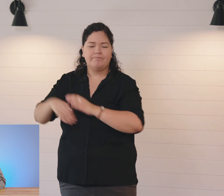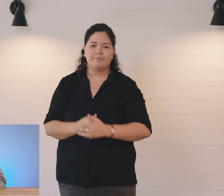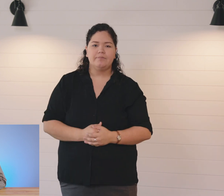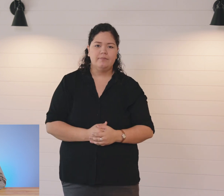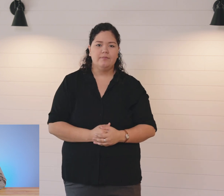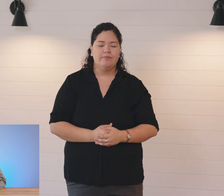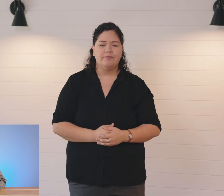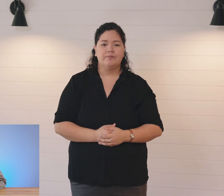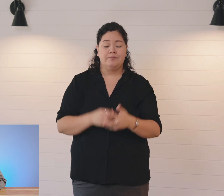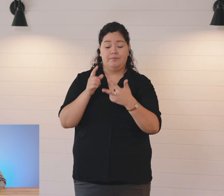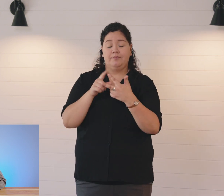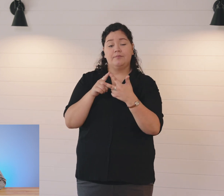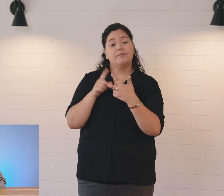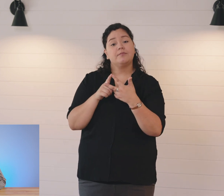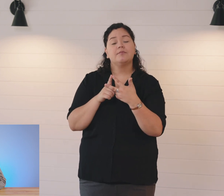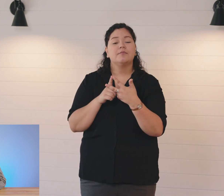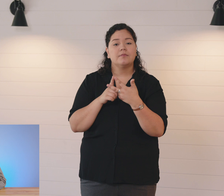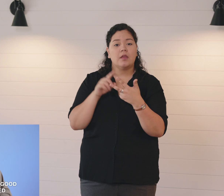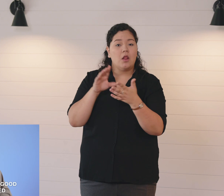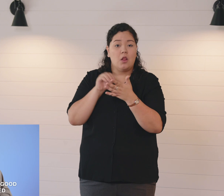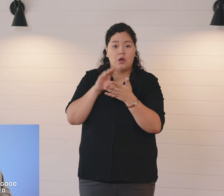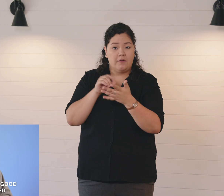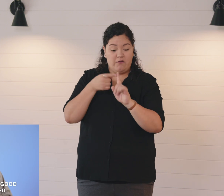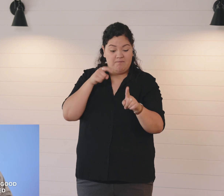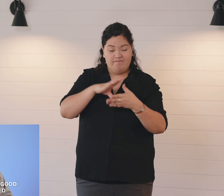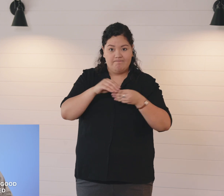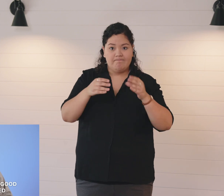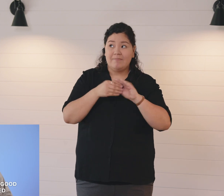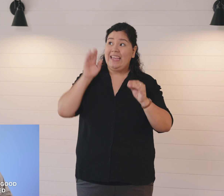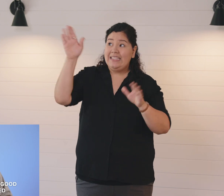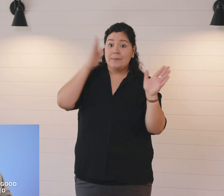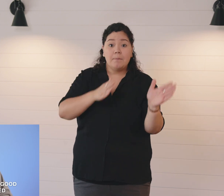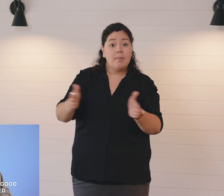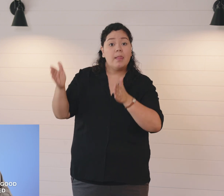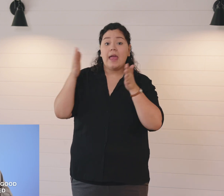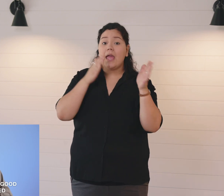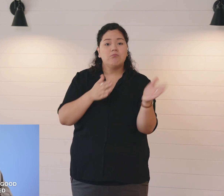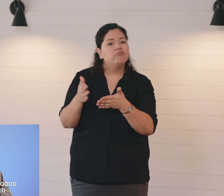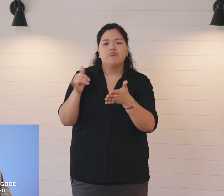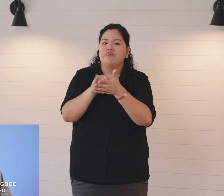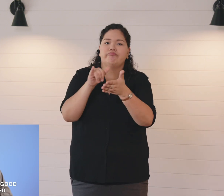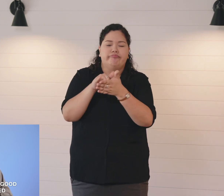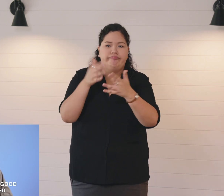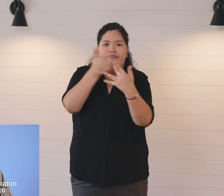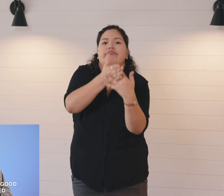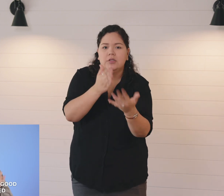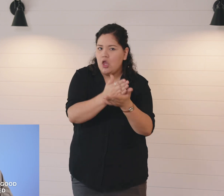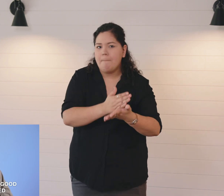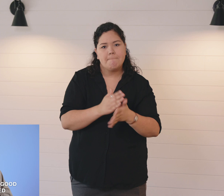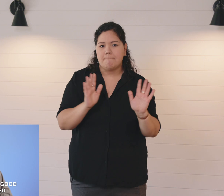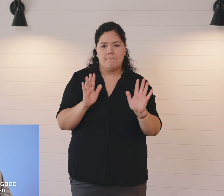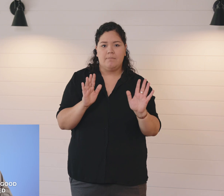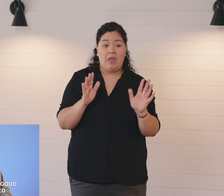Second thing that we learn here, an implication of this passage, is that God's plans for our good cannot be stopped. It's not just that